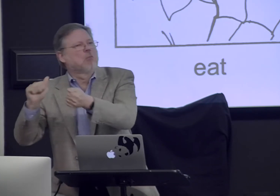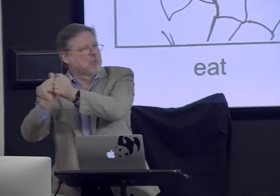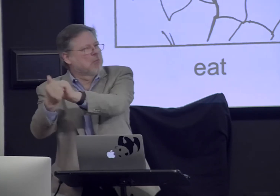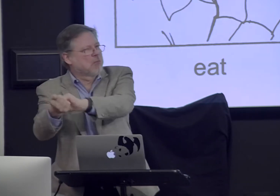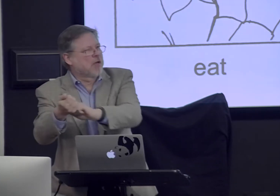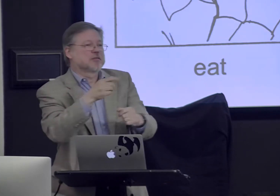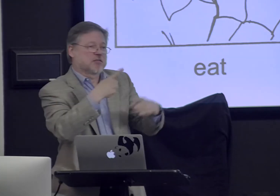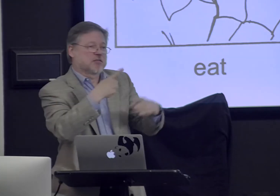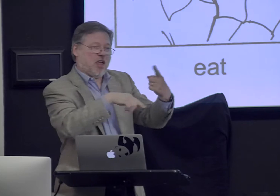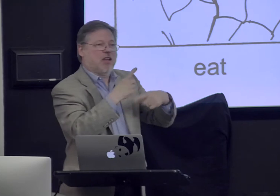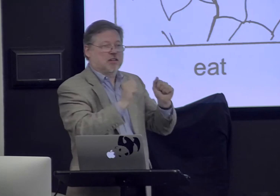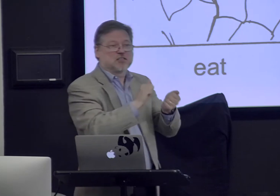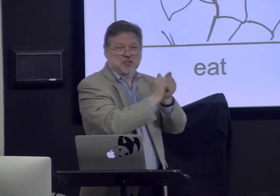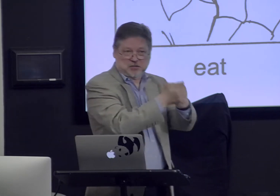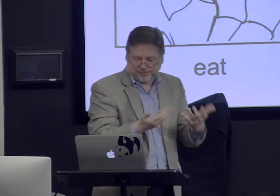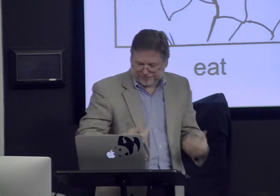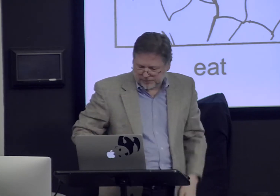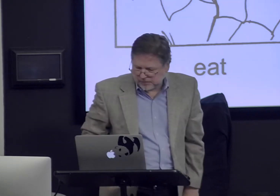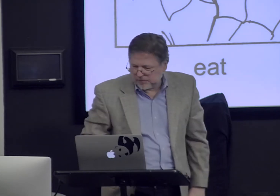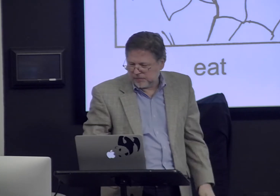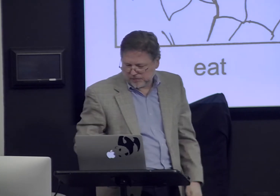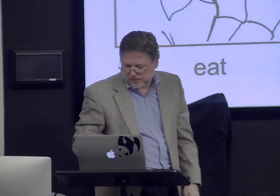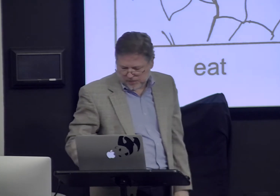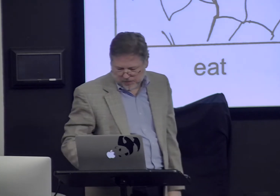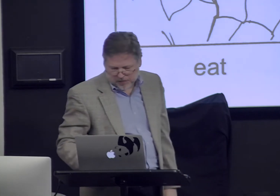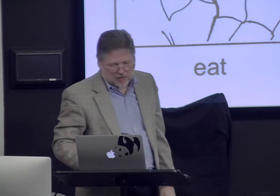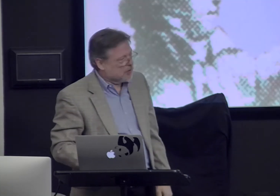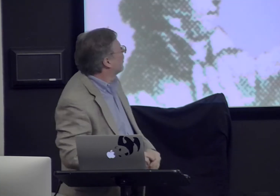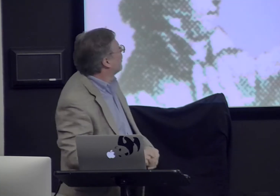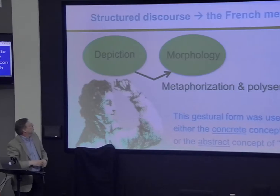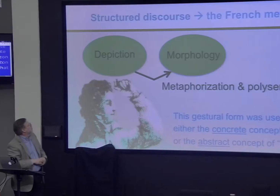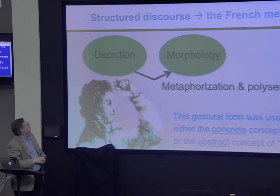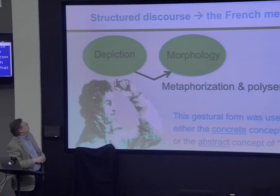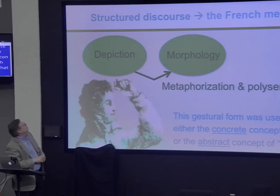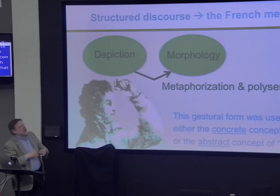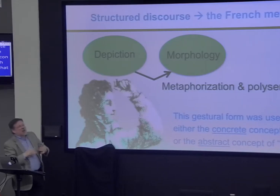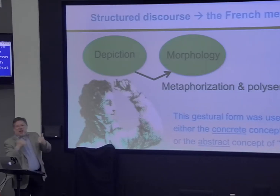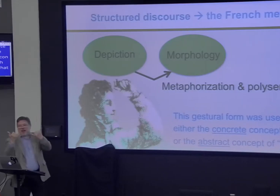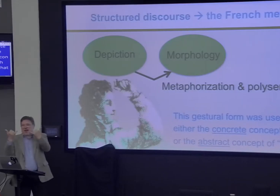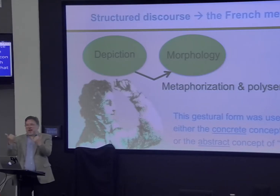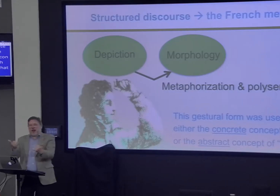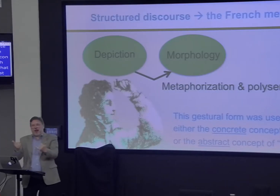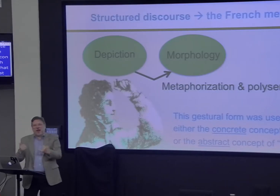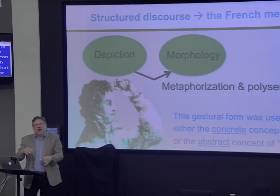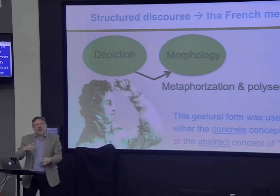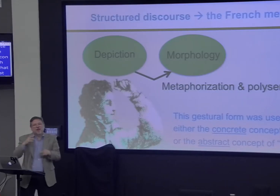the community. This is also what we see in spoken languages, that the mental lexicon changes over time.